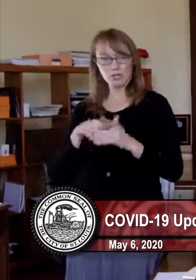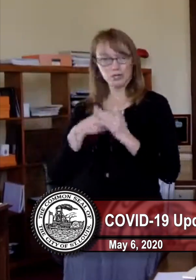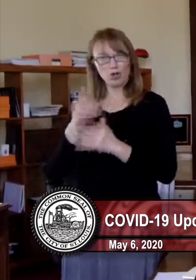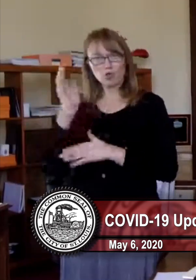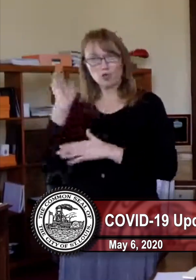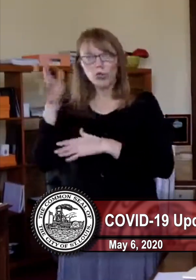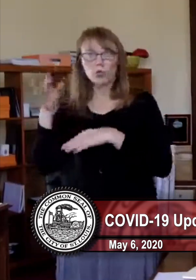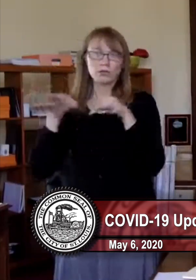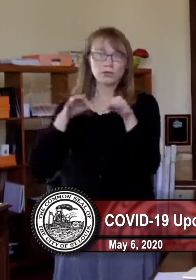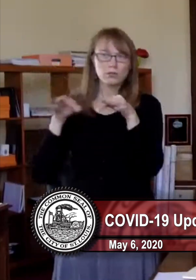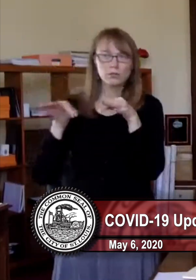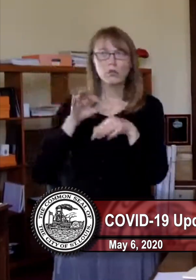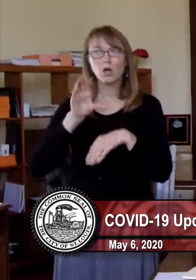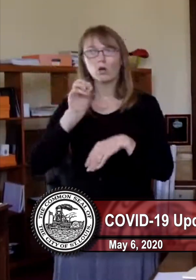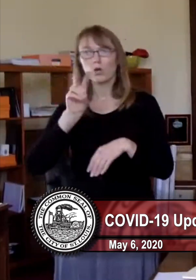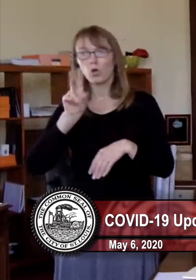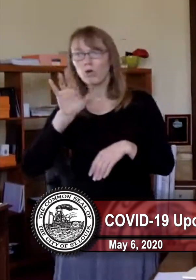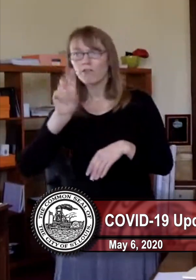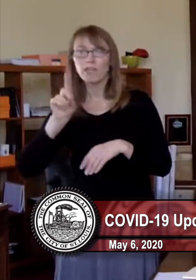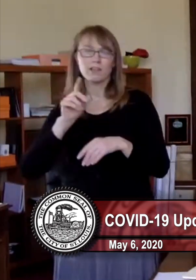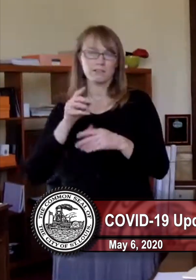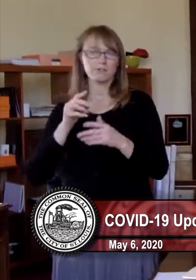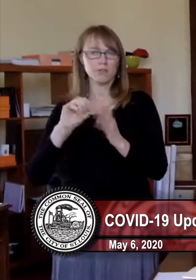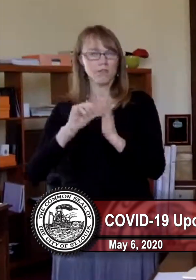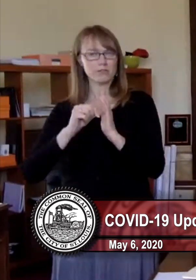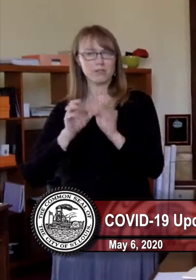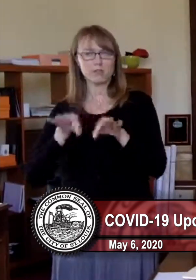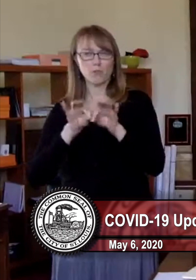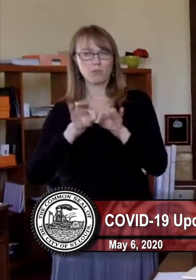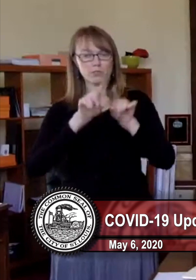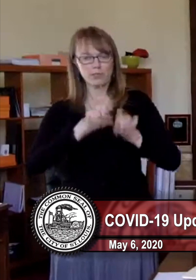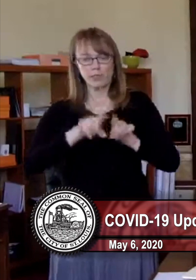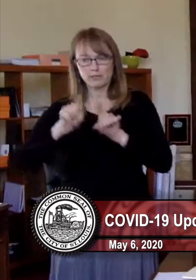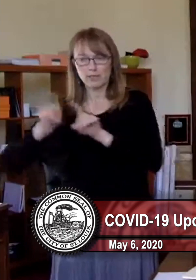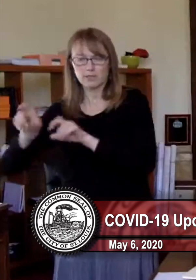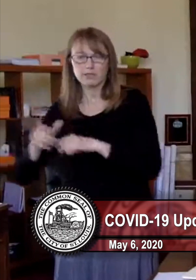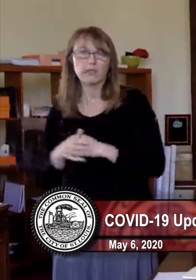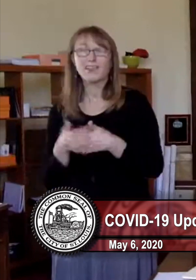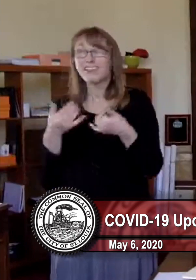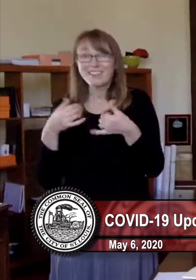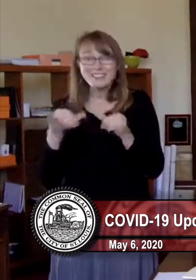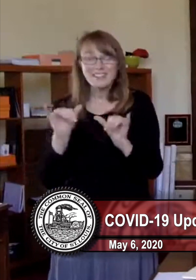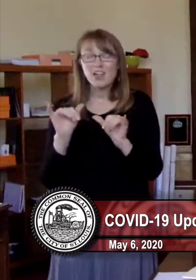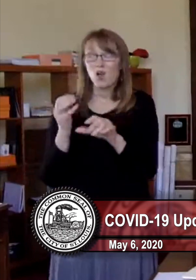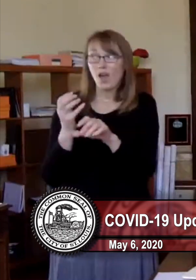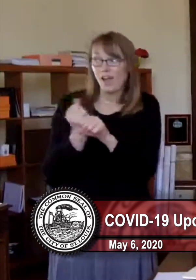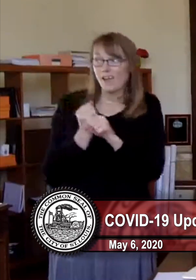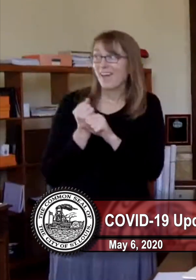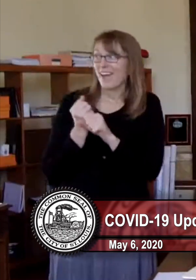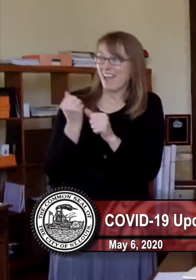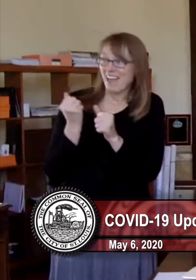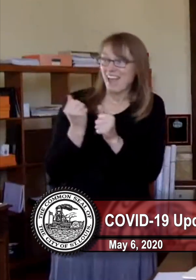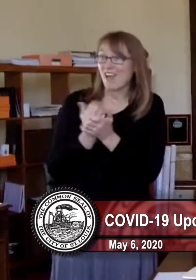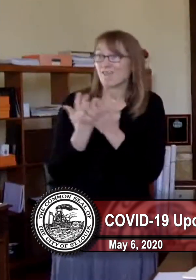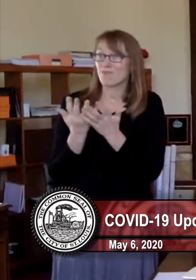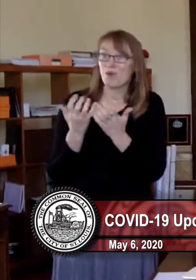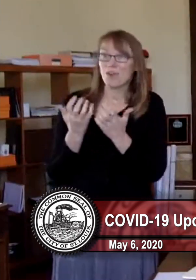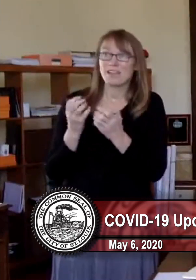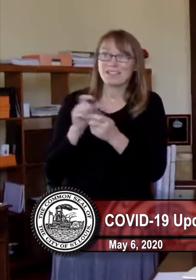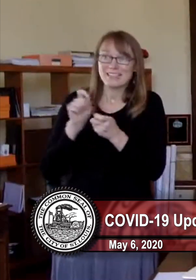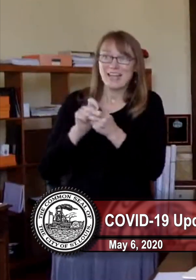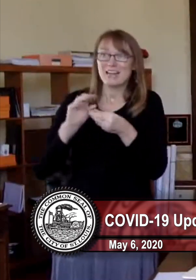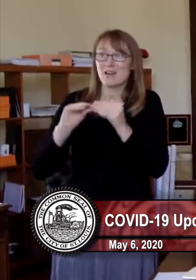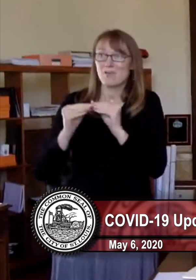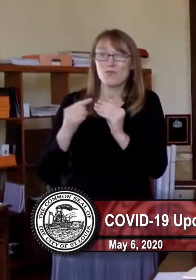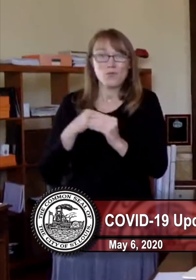don't have as many tests as any of us want. We have more than we did before. A